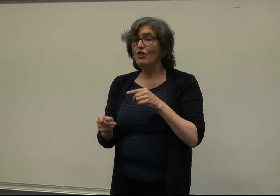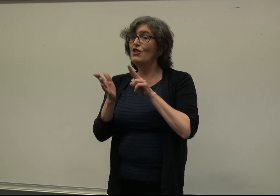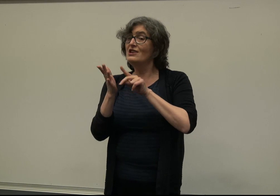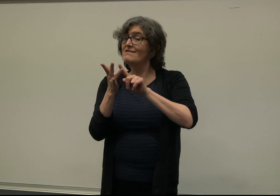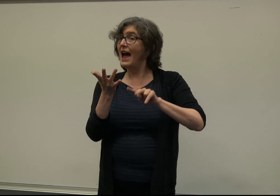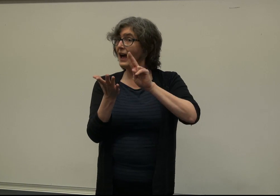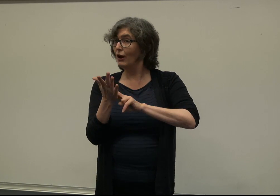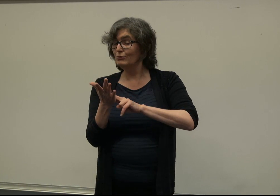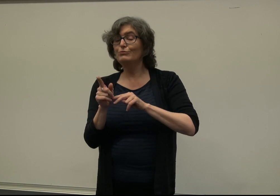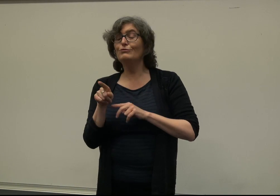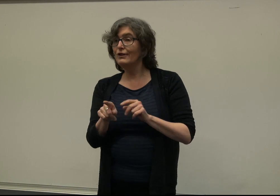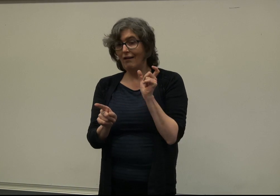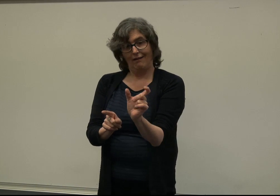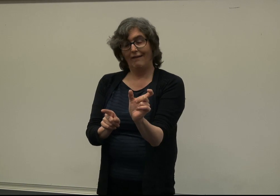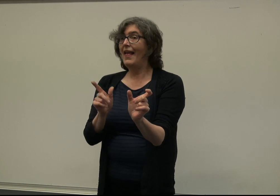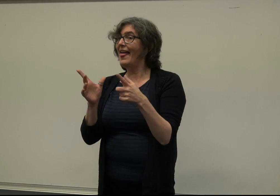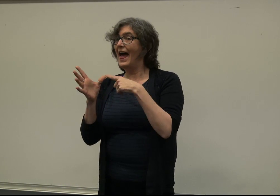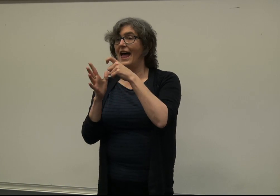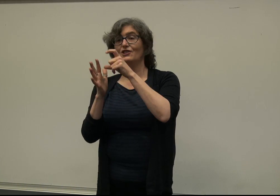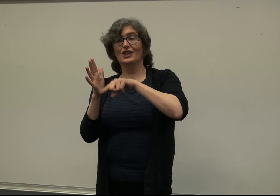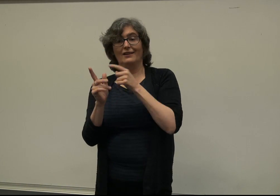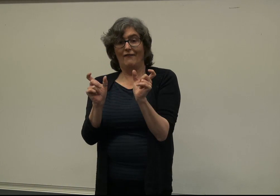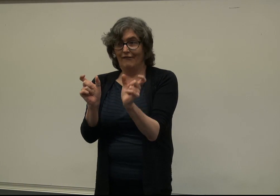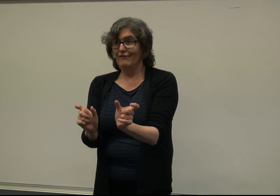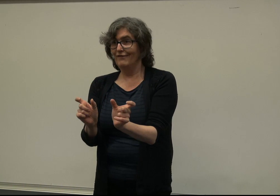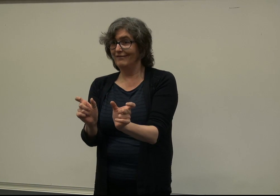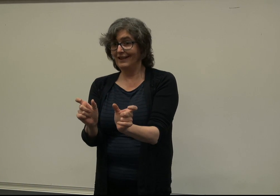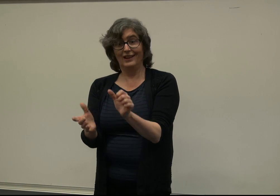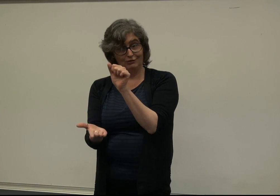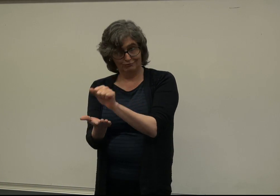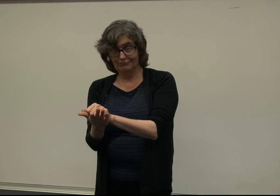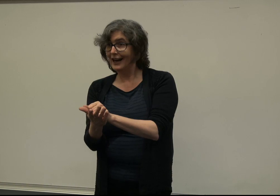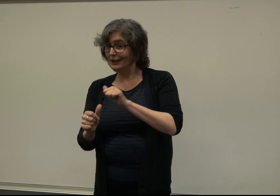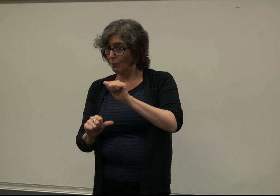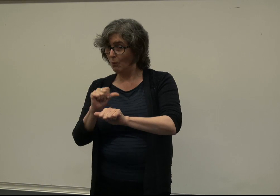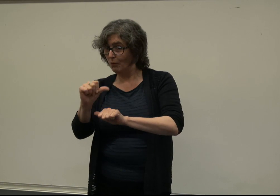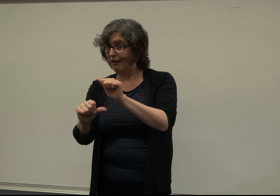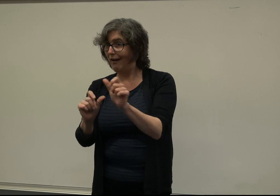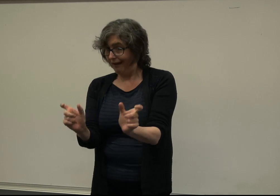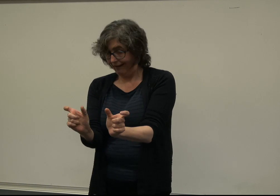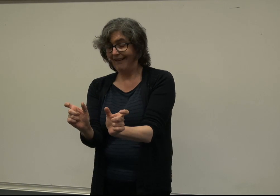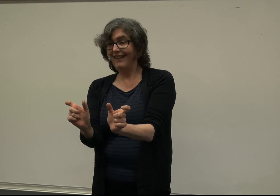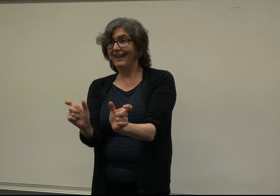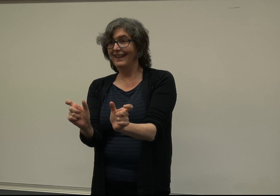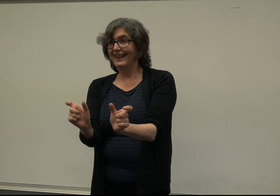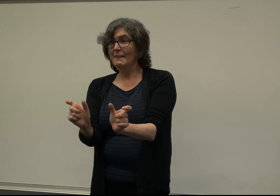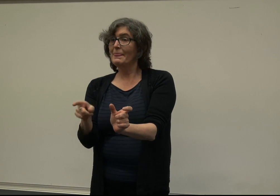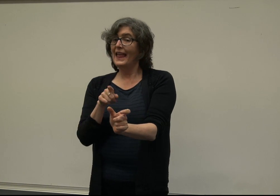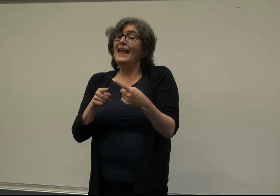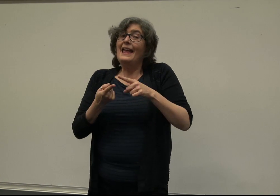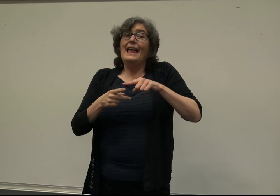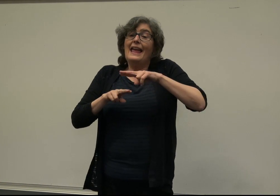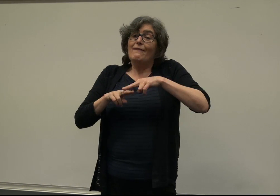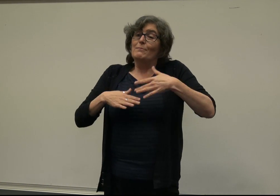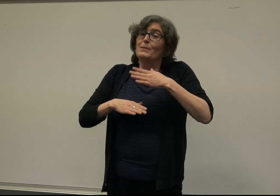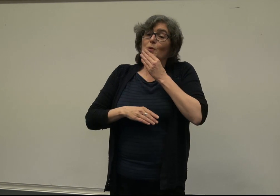a piece of mixing that shows very good command of Italian. And I could show you